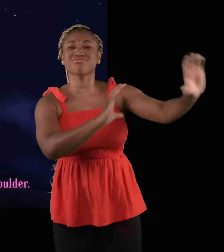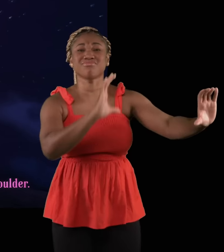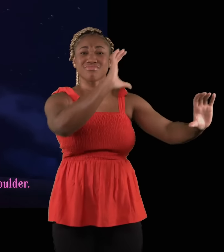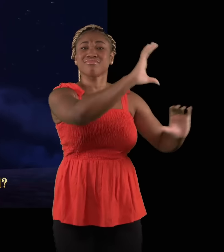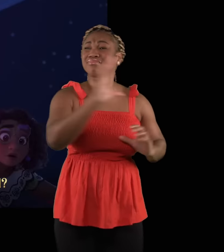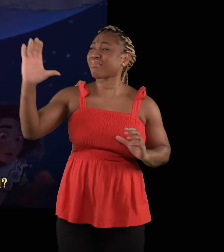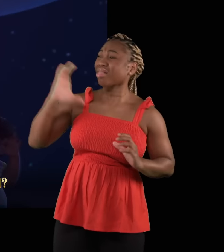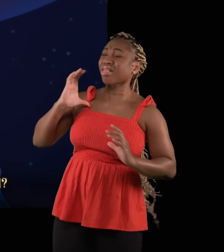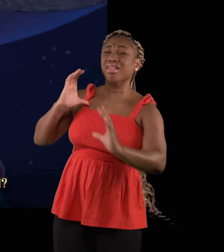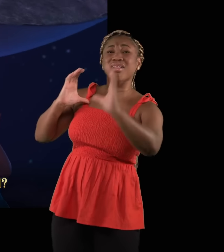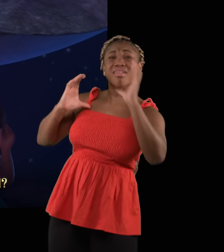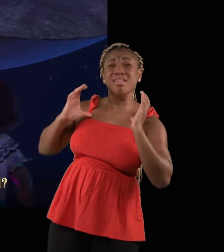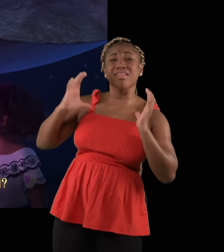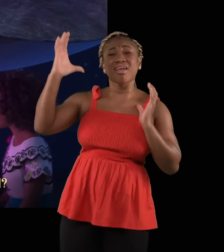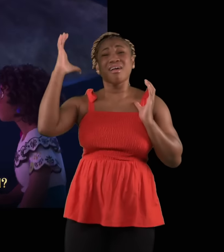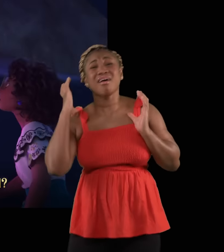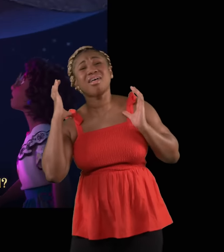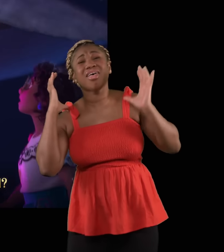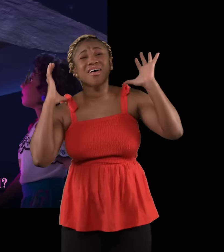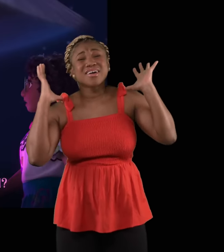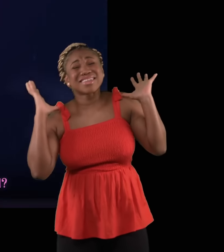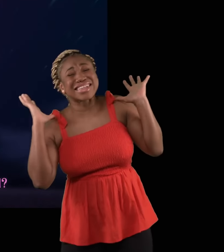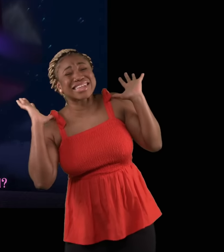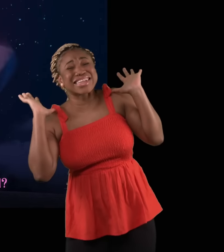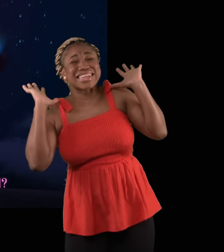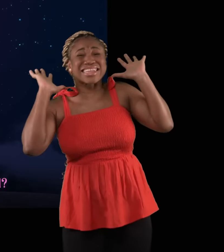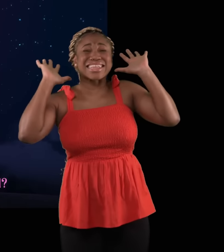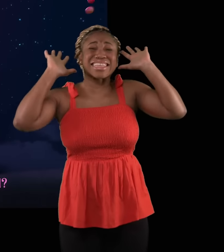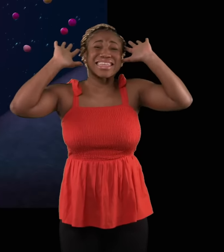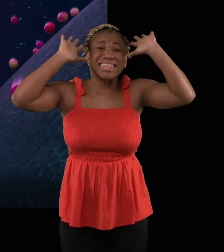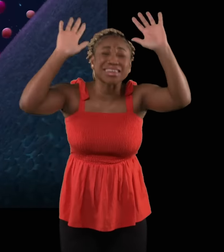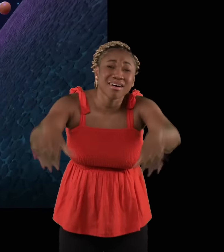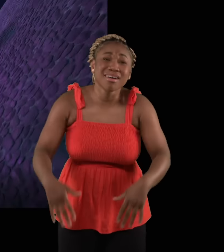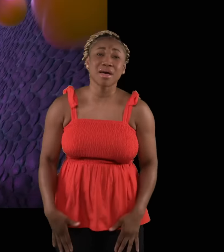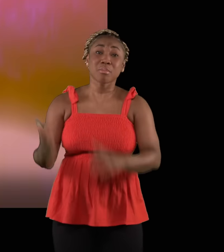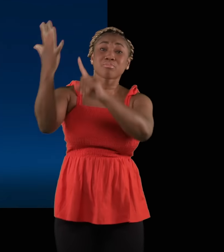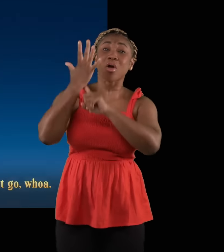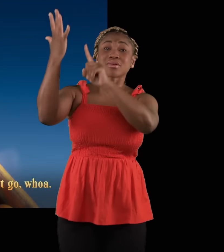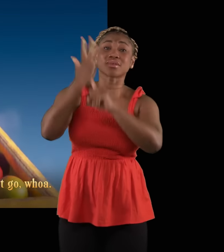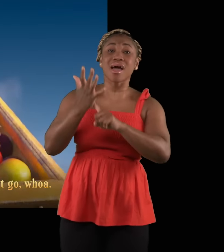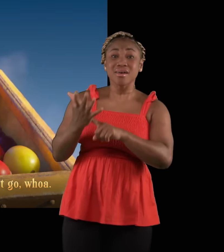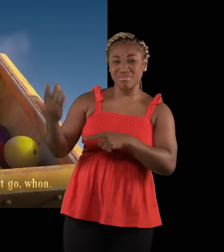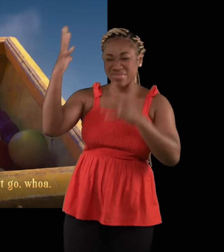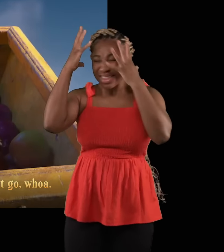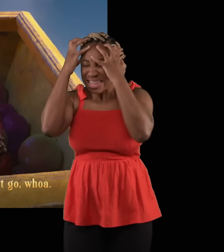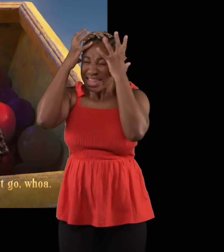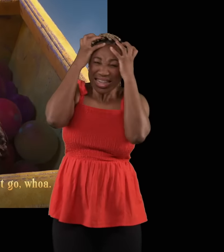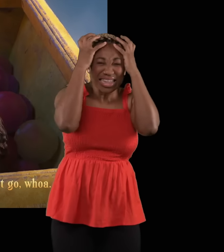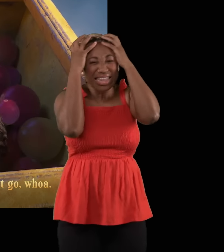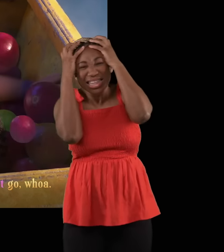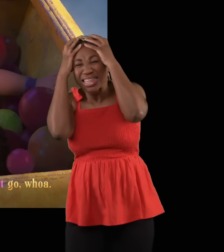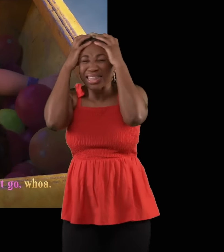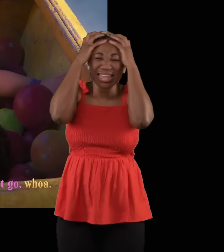can't shoulder. Who am I if I can't run with a ball? If I fold too. Pressure like a drip, drip,